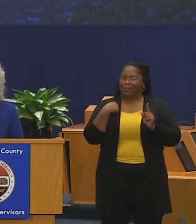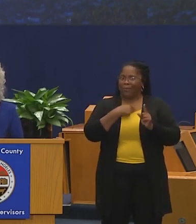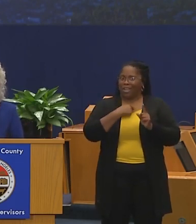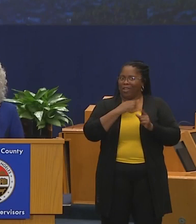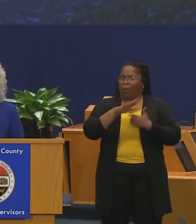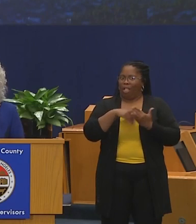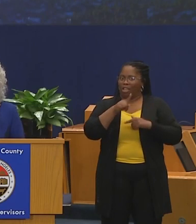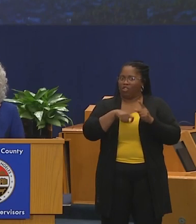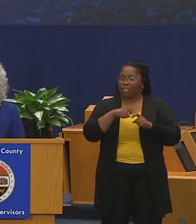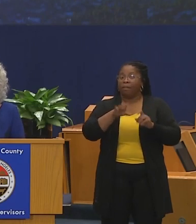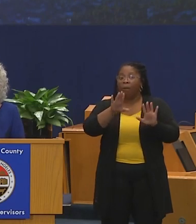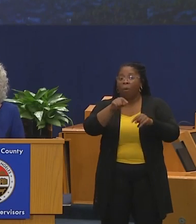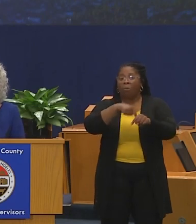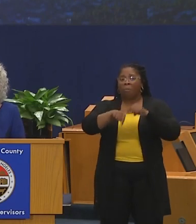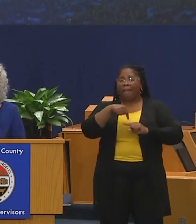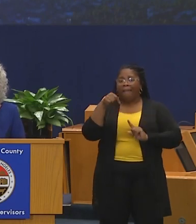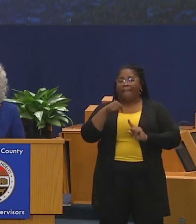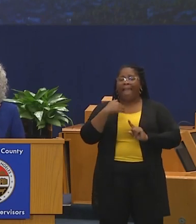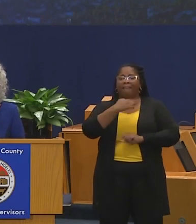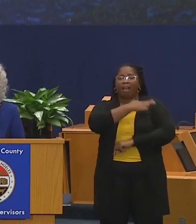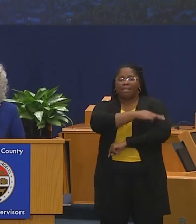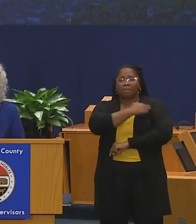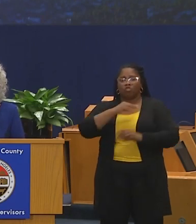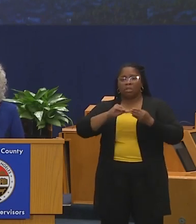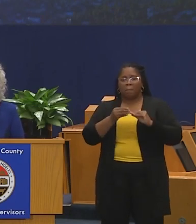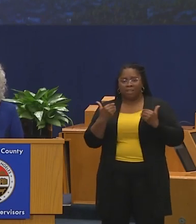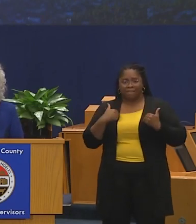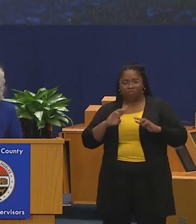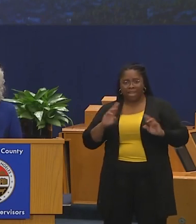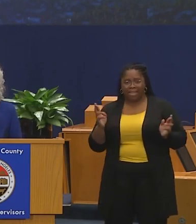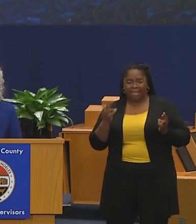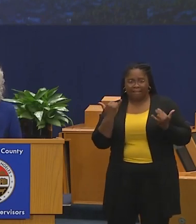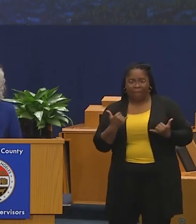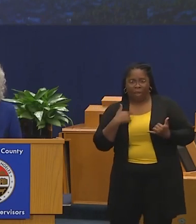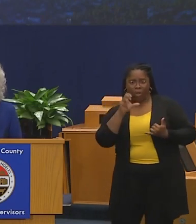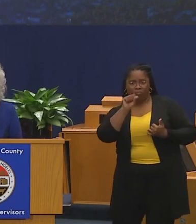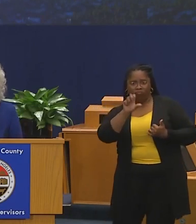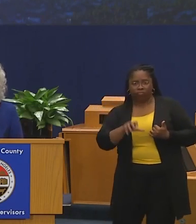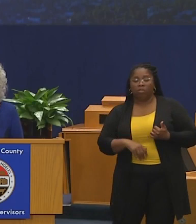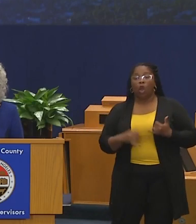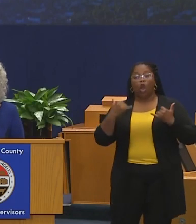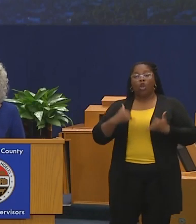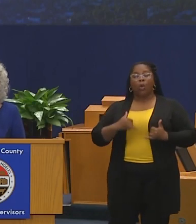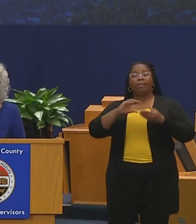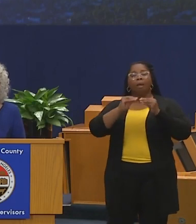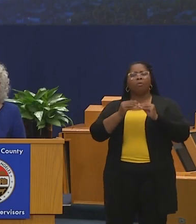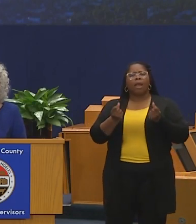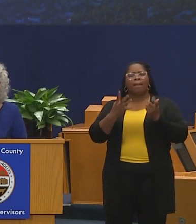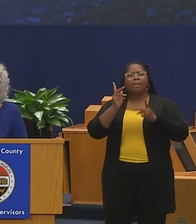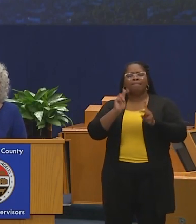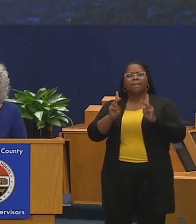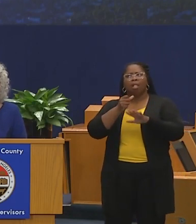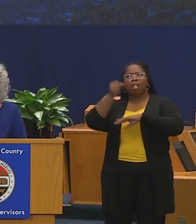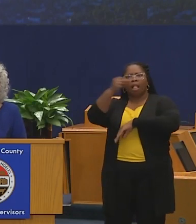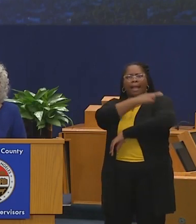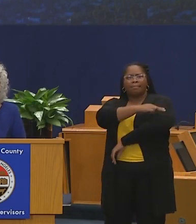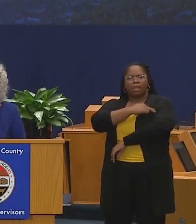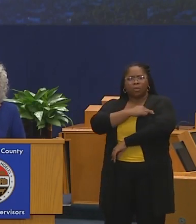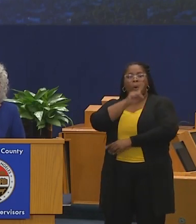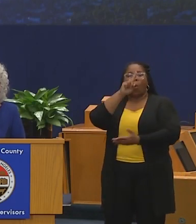have the hospitalization number, so I just want to give those. Today, the current number of people that are hospitalized is